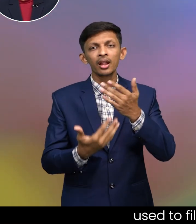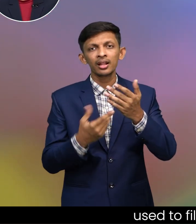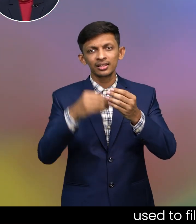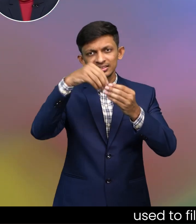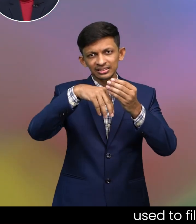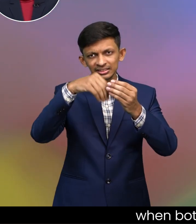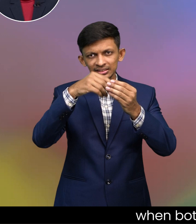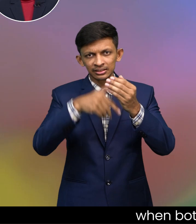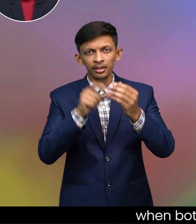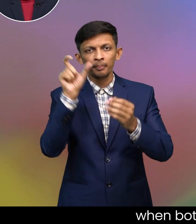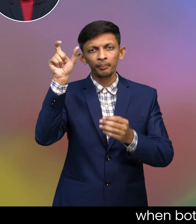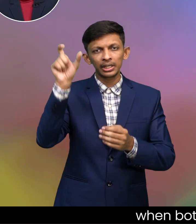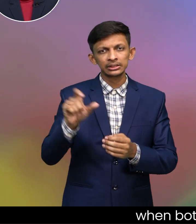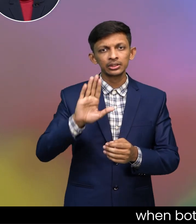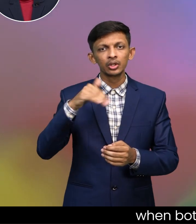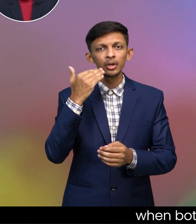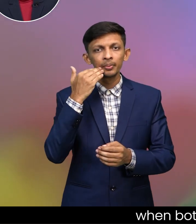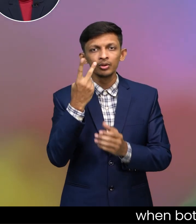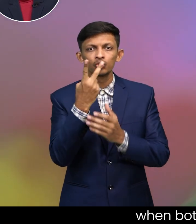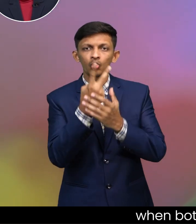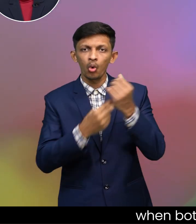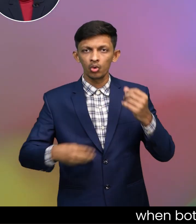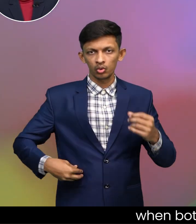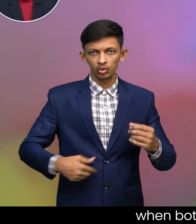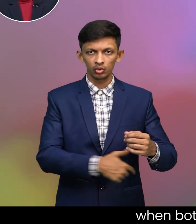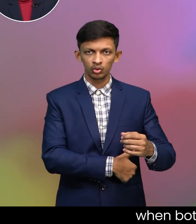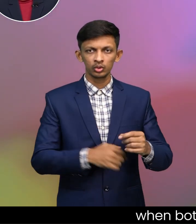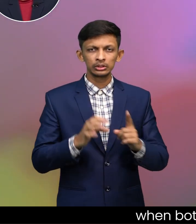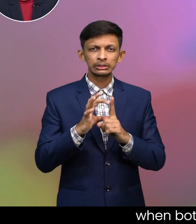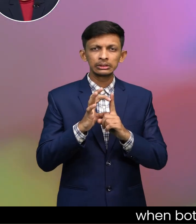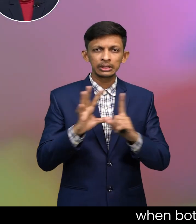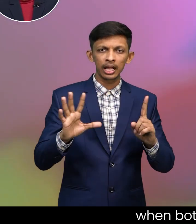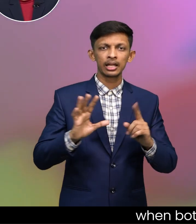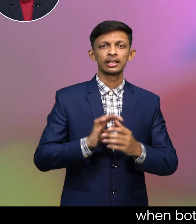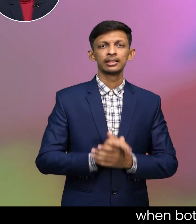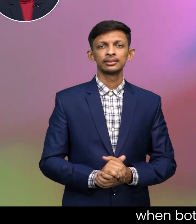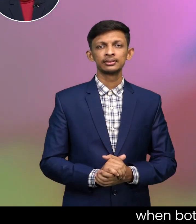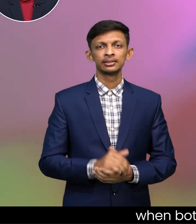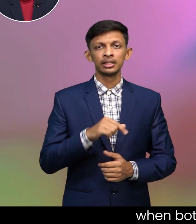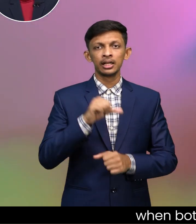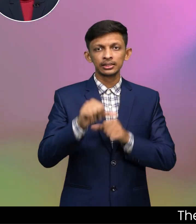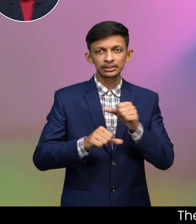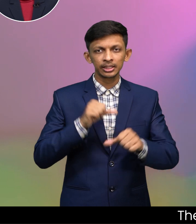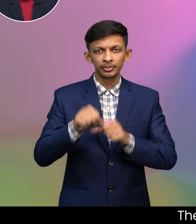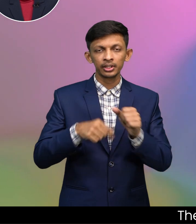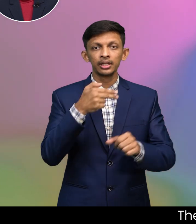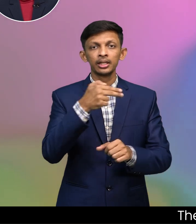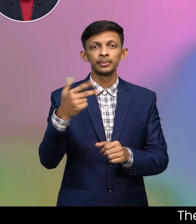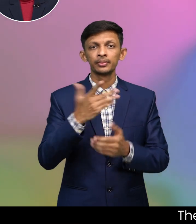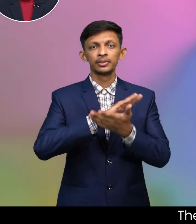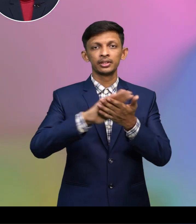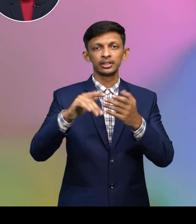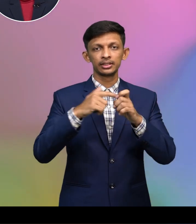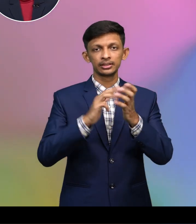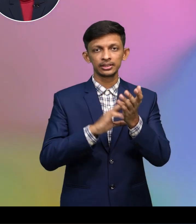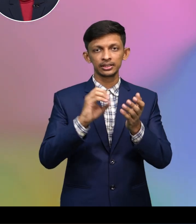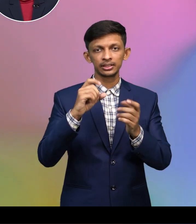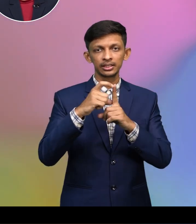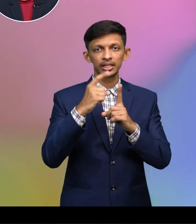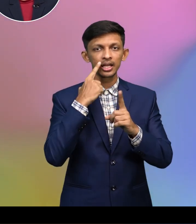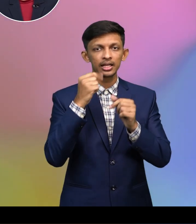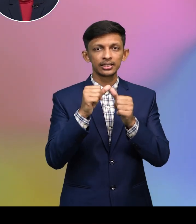very high blood sugar or restricted blood flow to kidneys leads to the accumulation